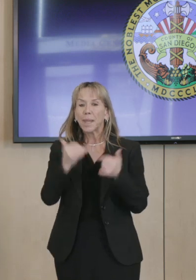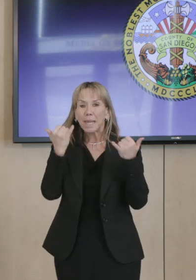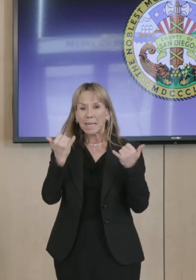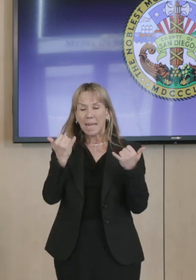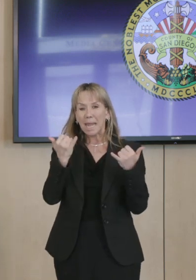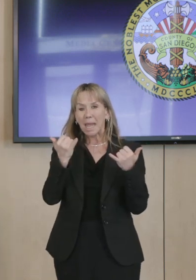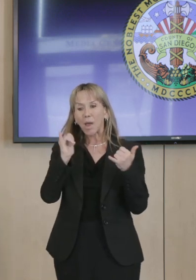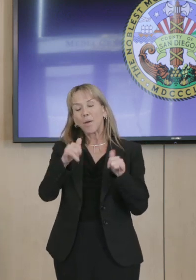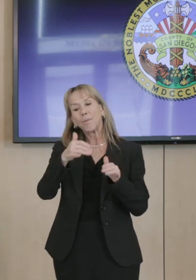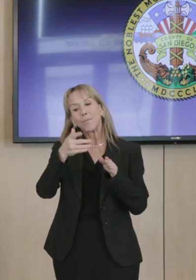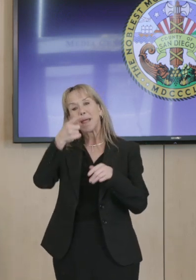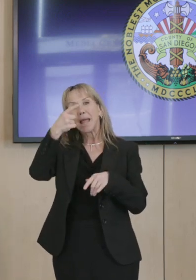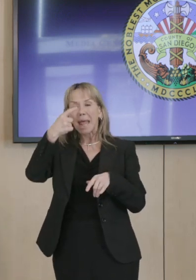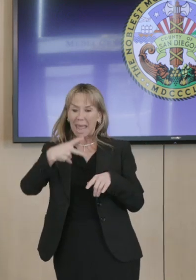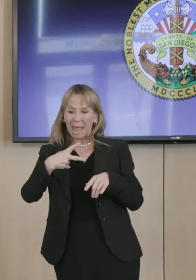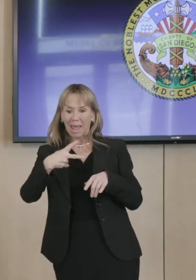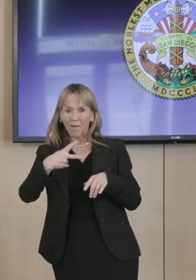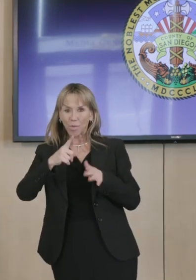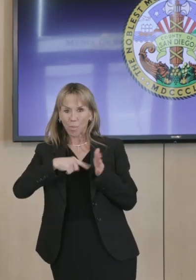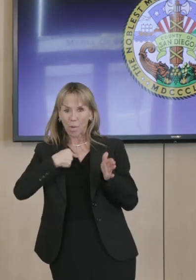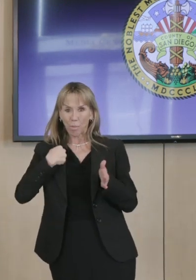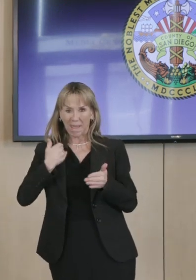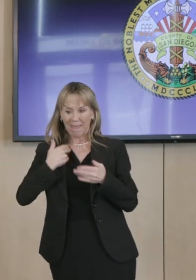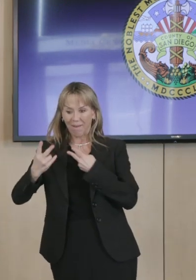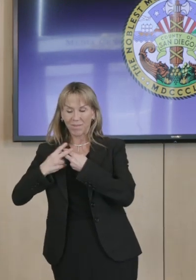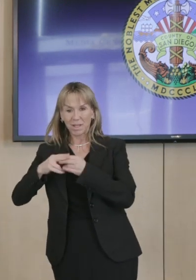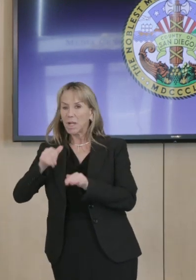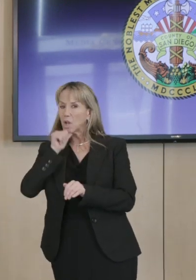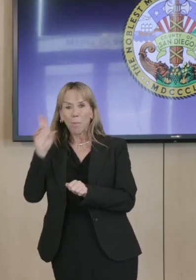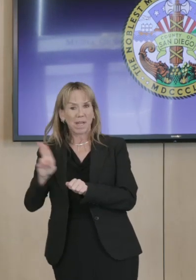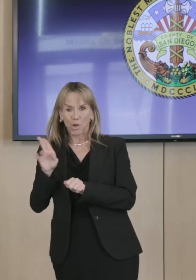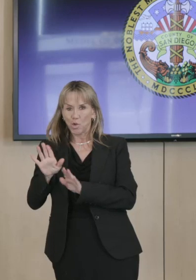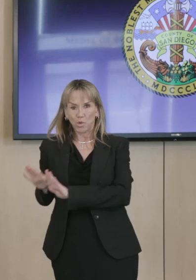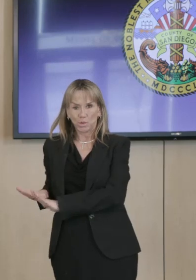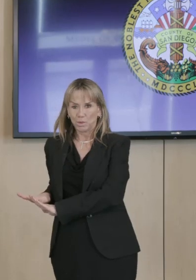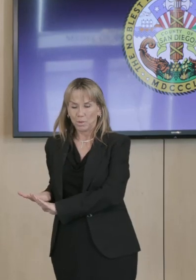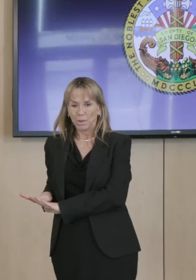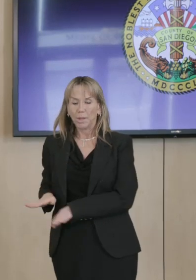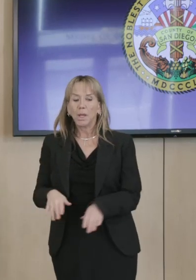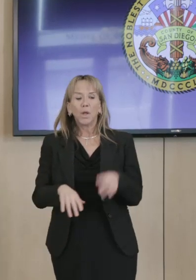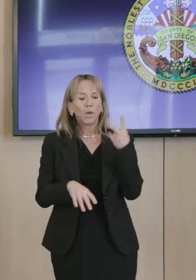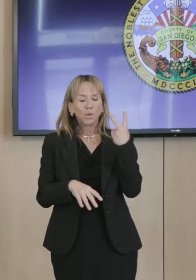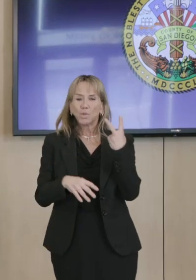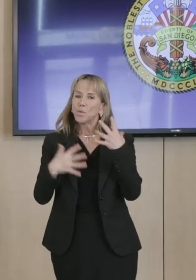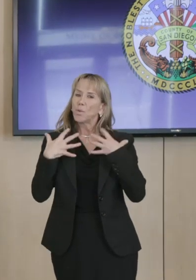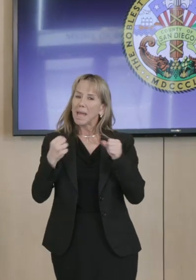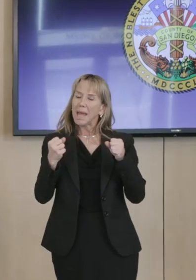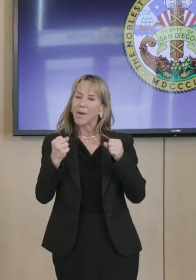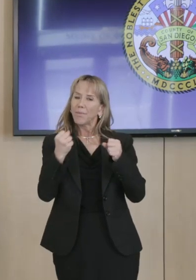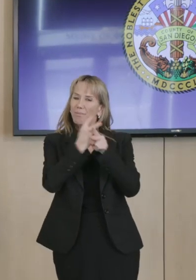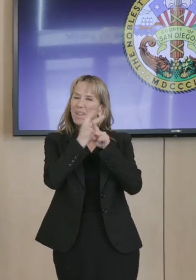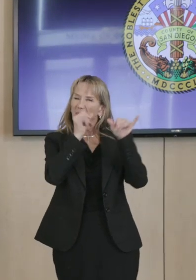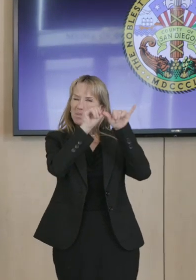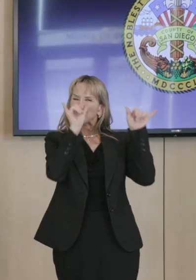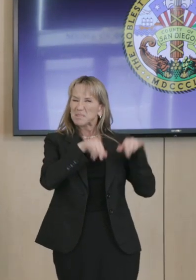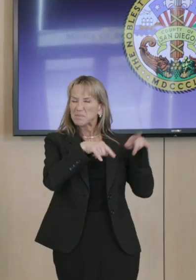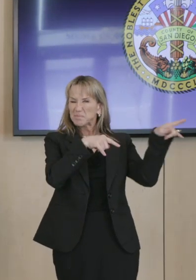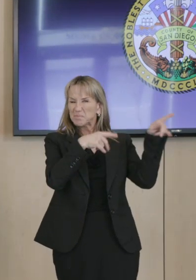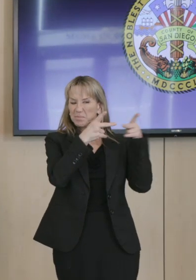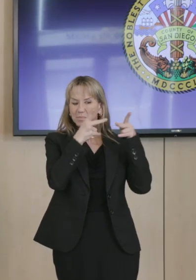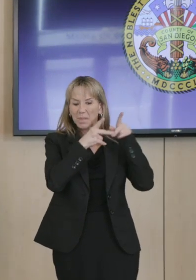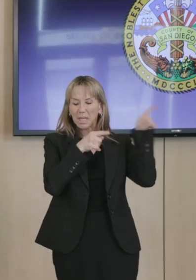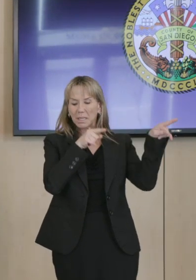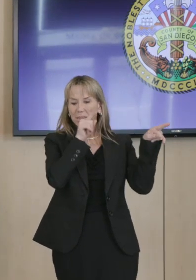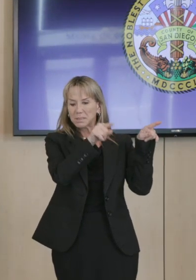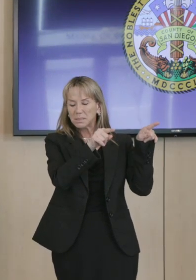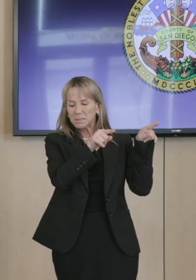half of our ventilators are not being used currently. I know of 2 healthcare systems, including one